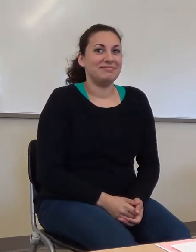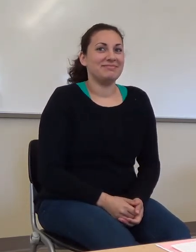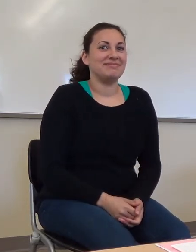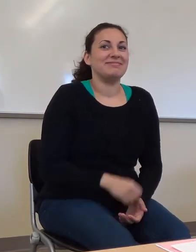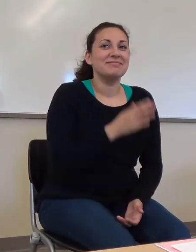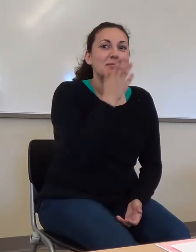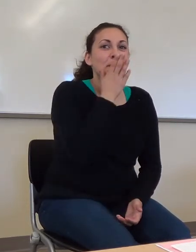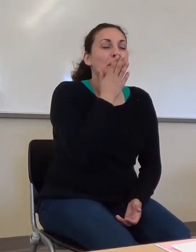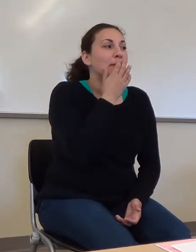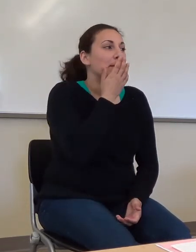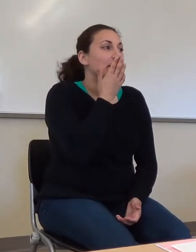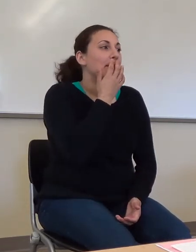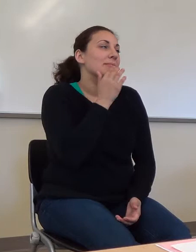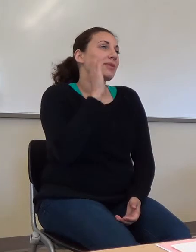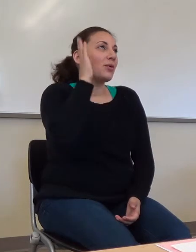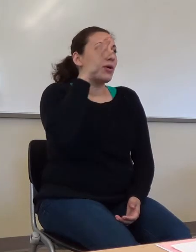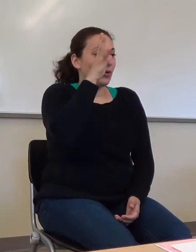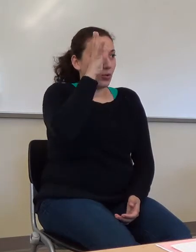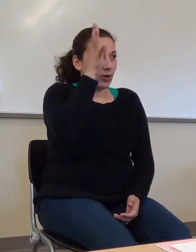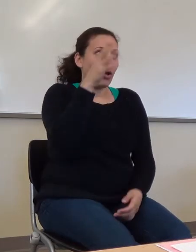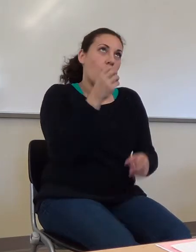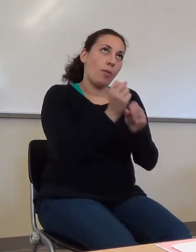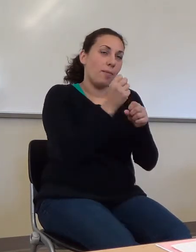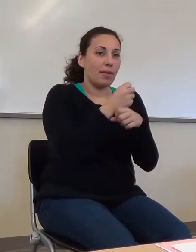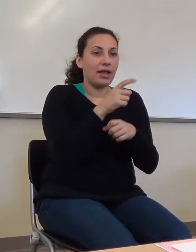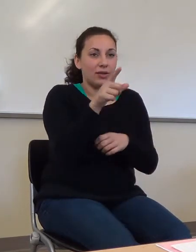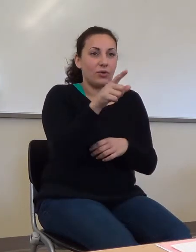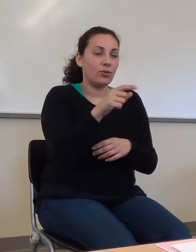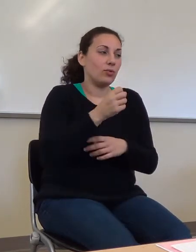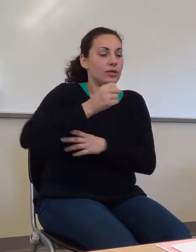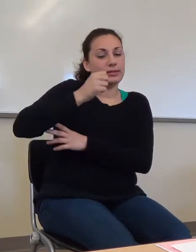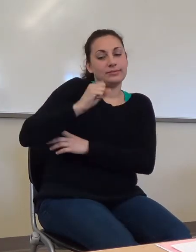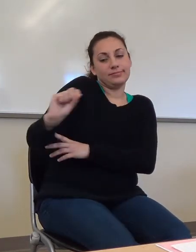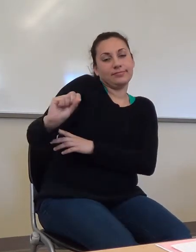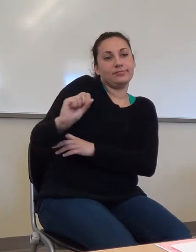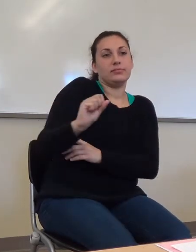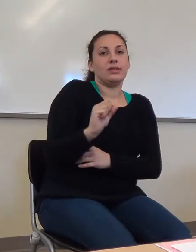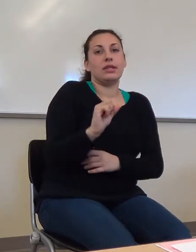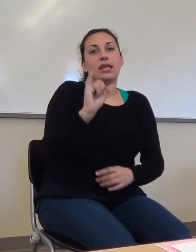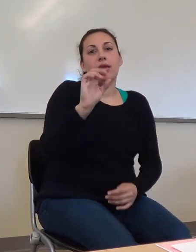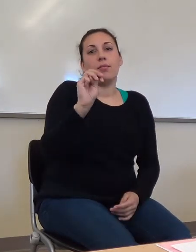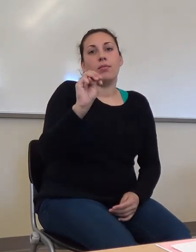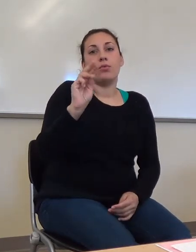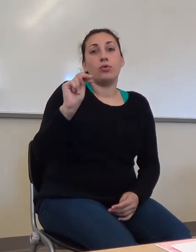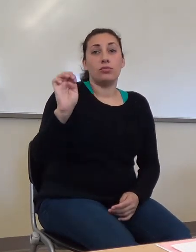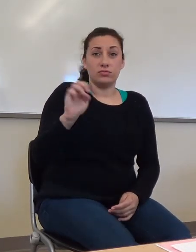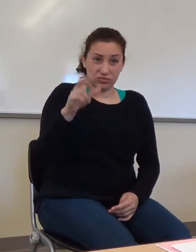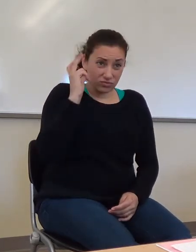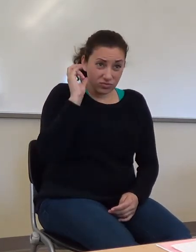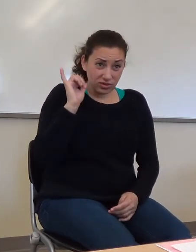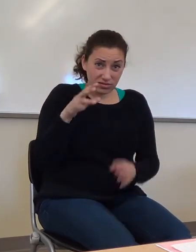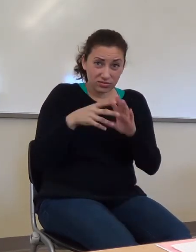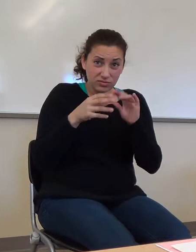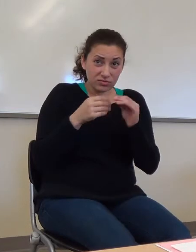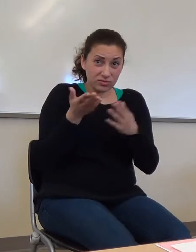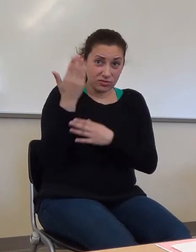make you, it just means create, make, will make you immune. Anybody ever heard that one?